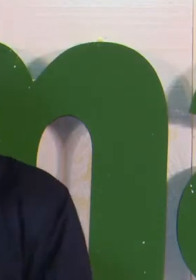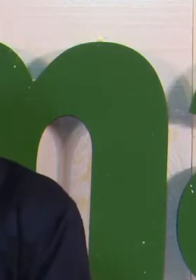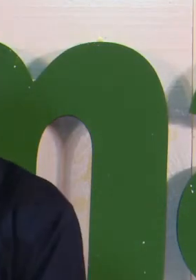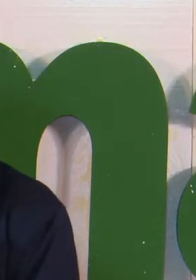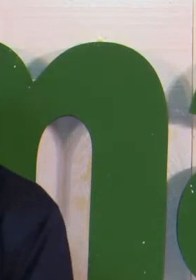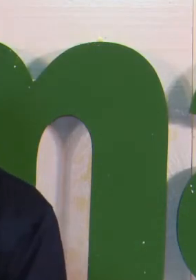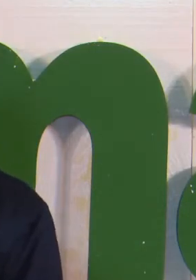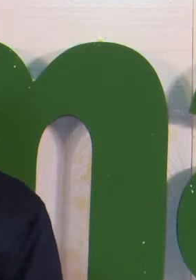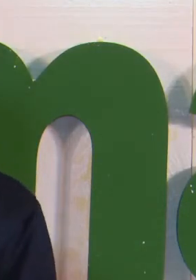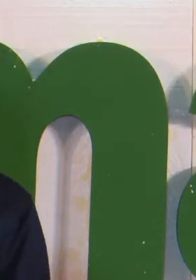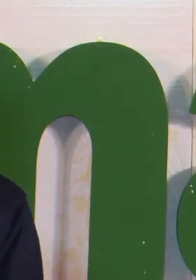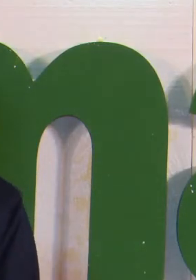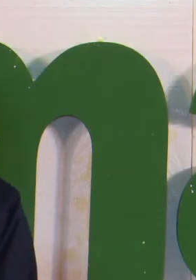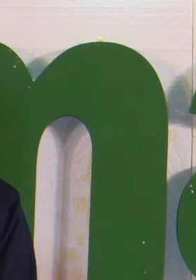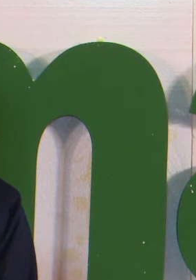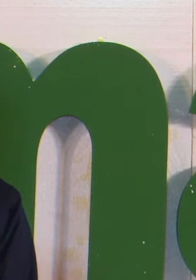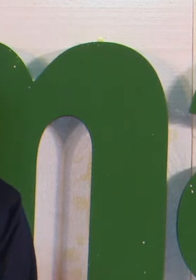it easy for us.